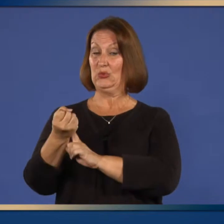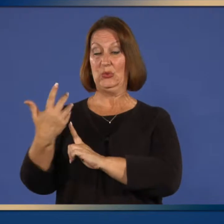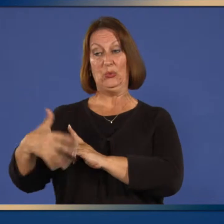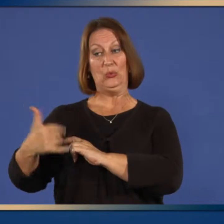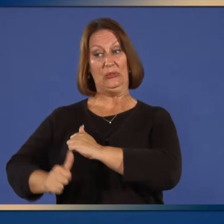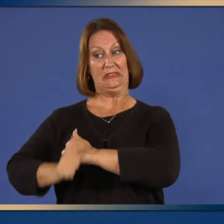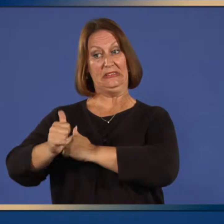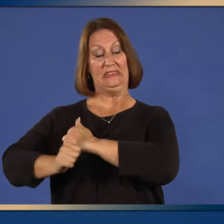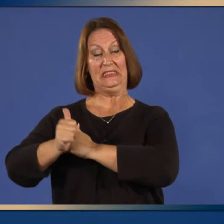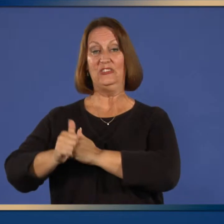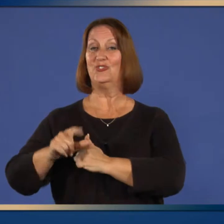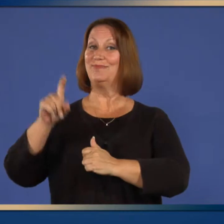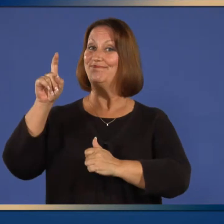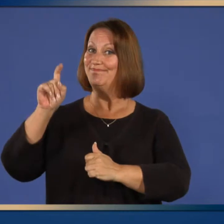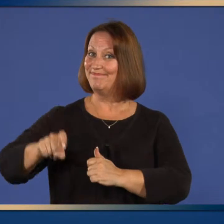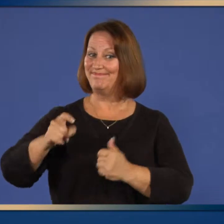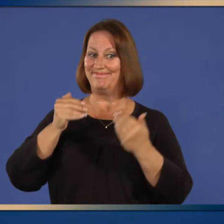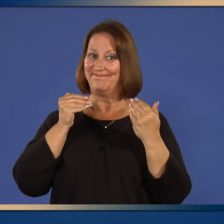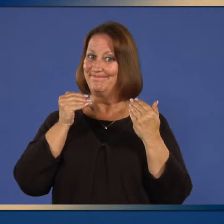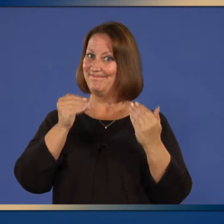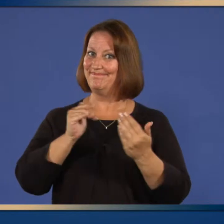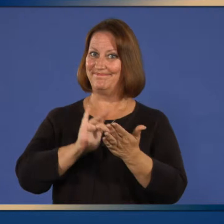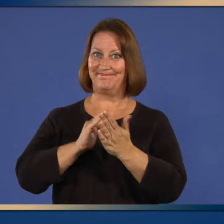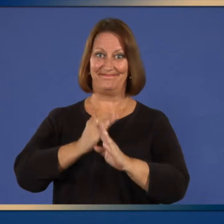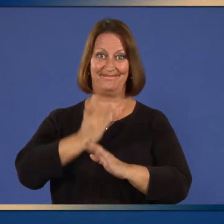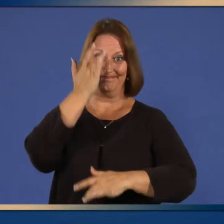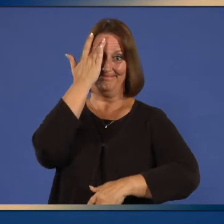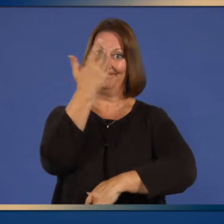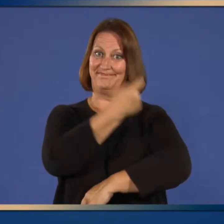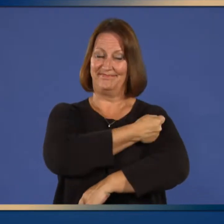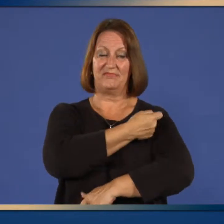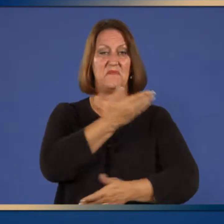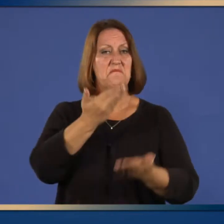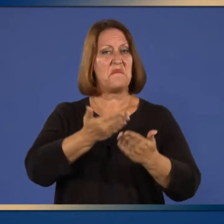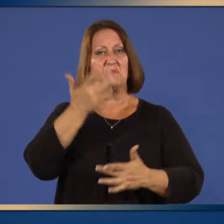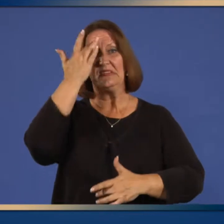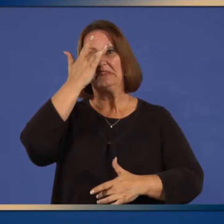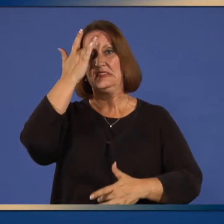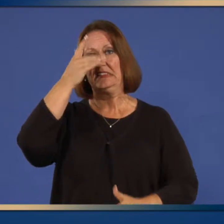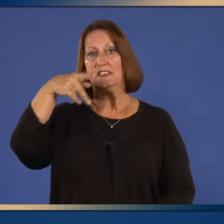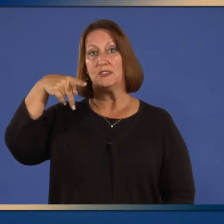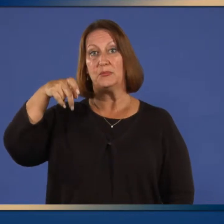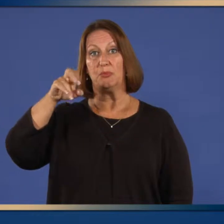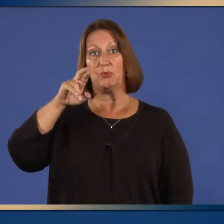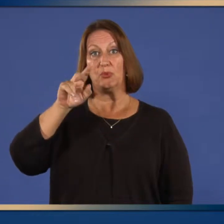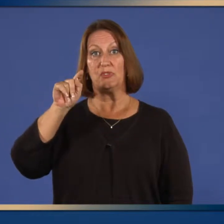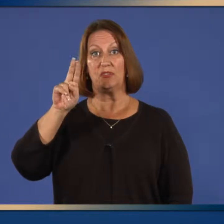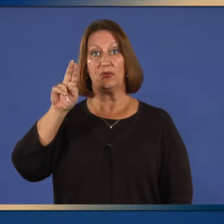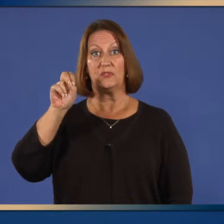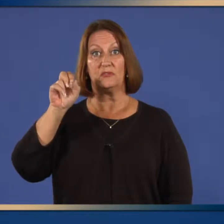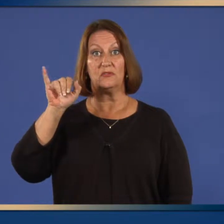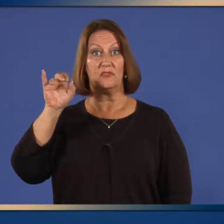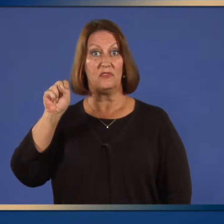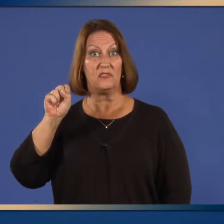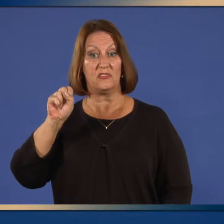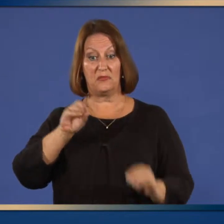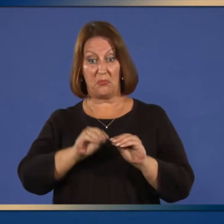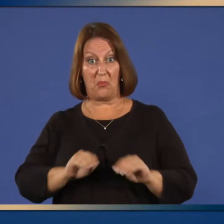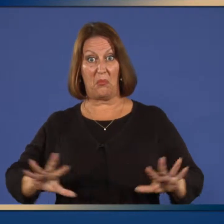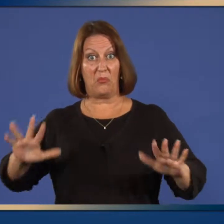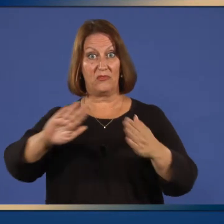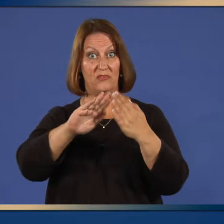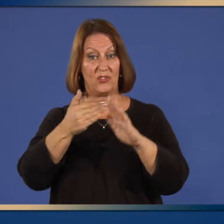However, situations may arise when the benefit outweigh the risk. For example, during